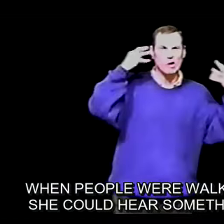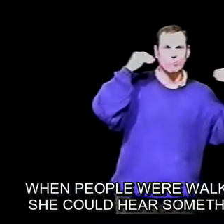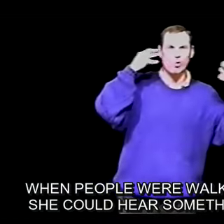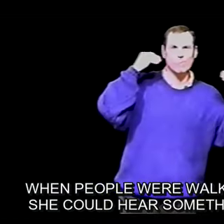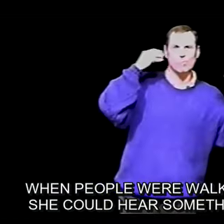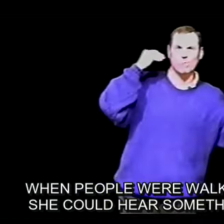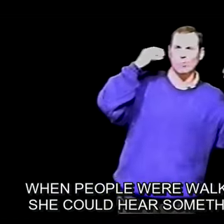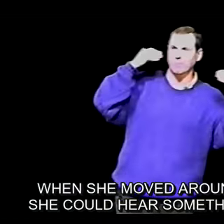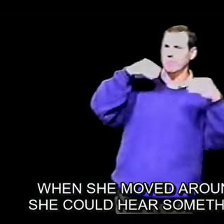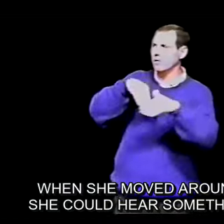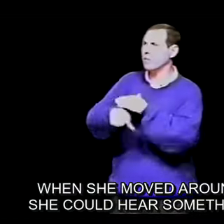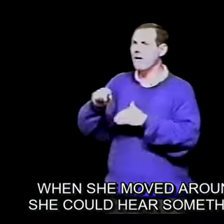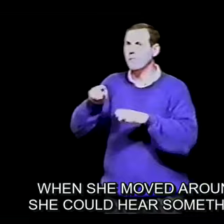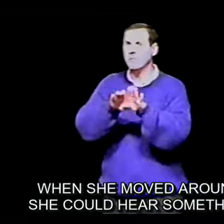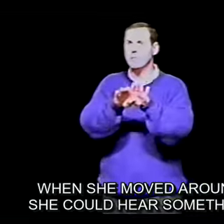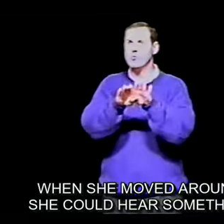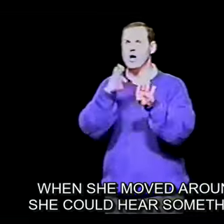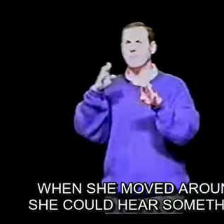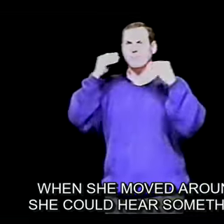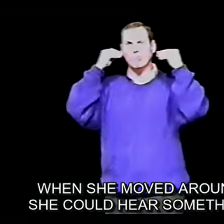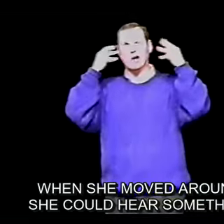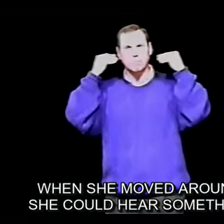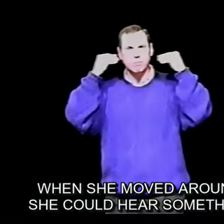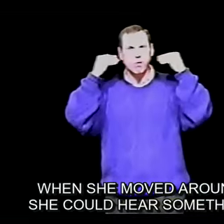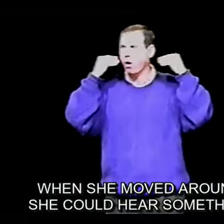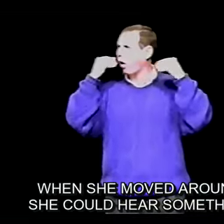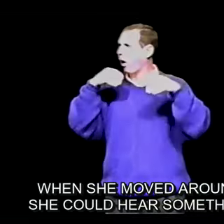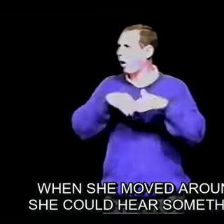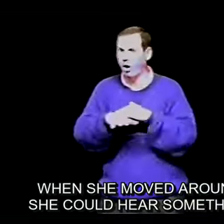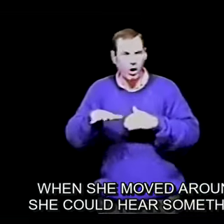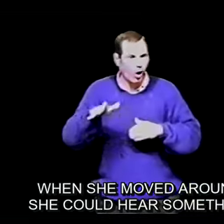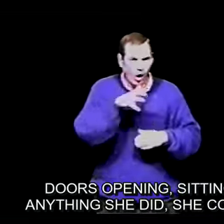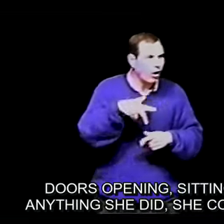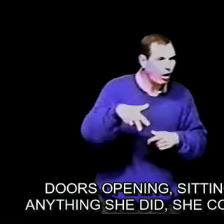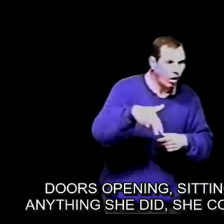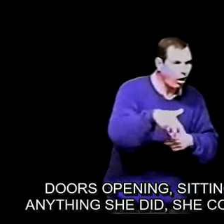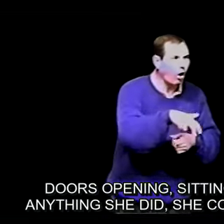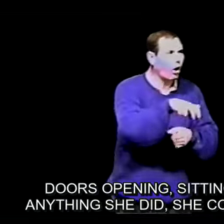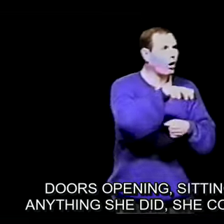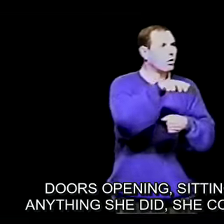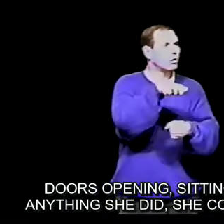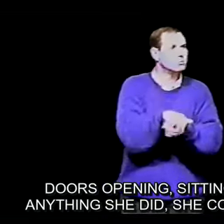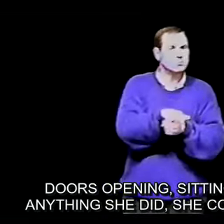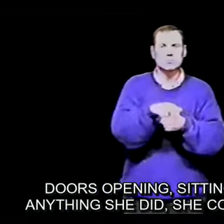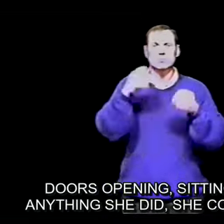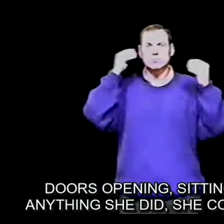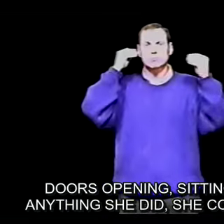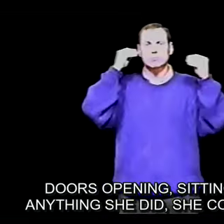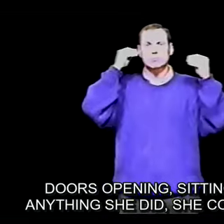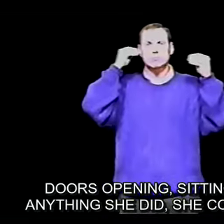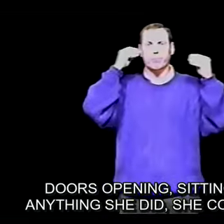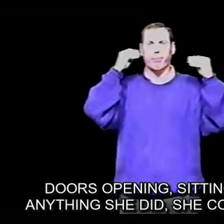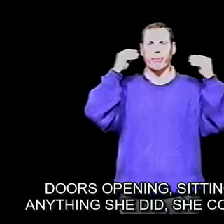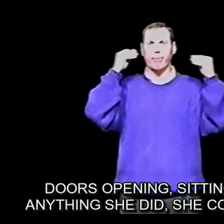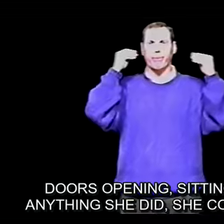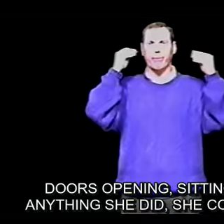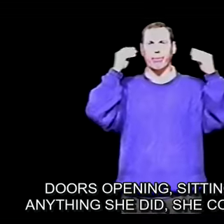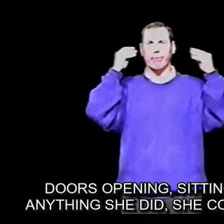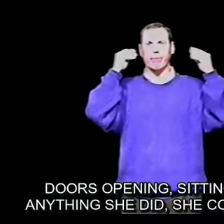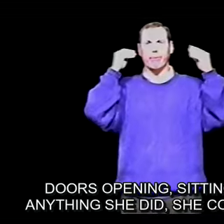around, she could hear something. Doors opening, sitting, anything she did, she could hear something